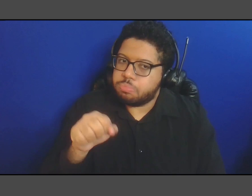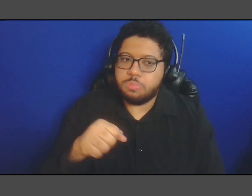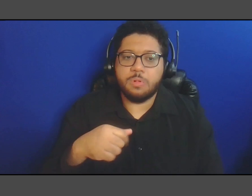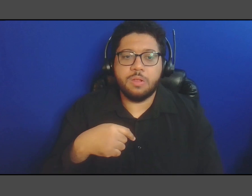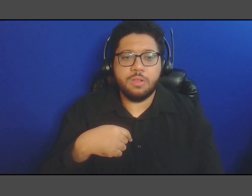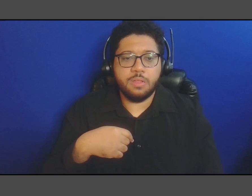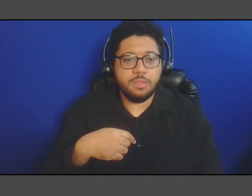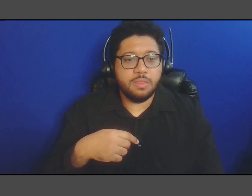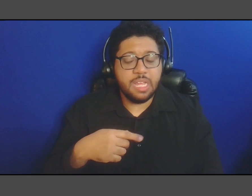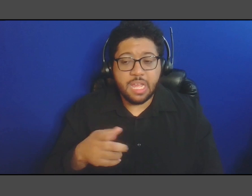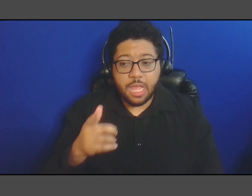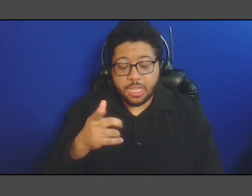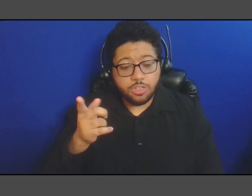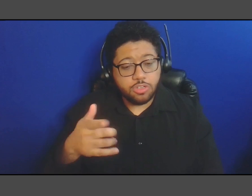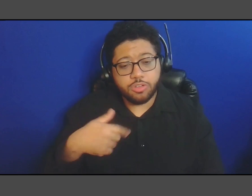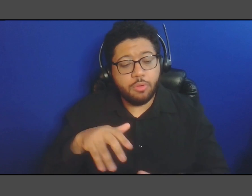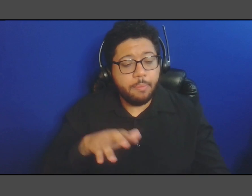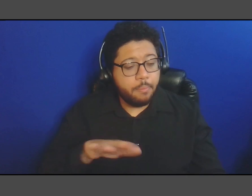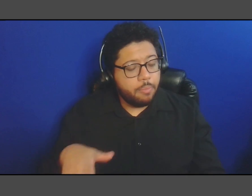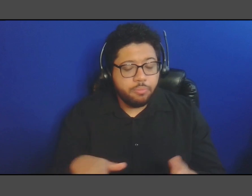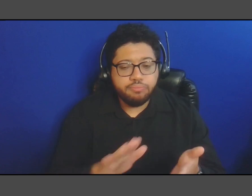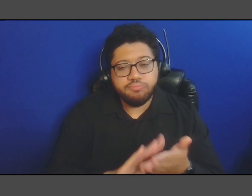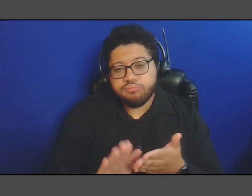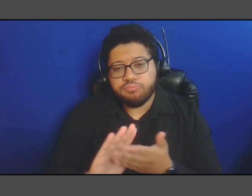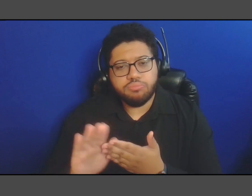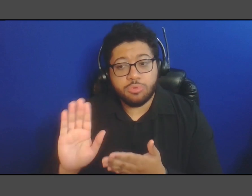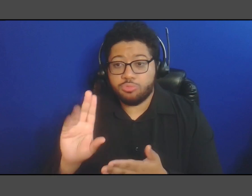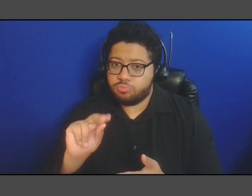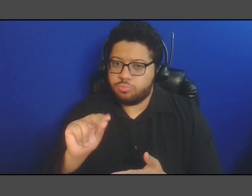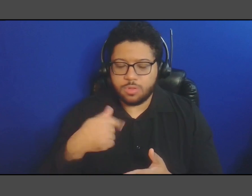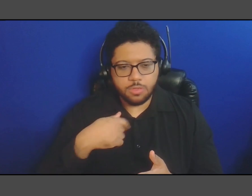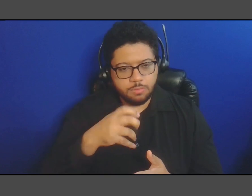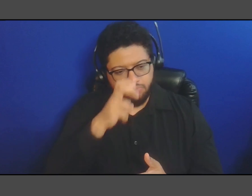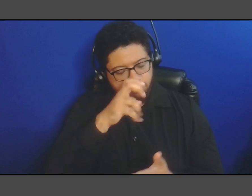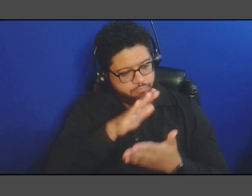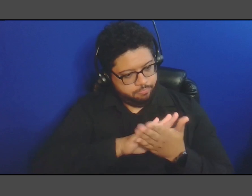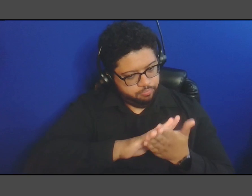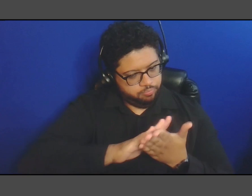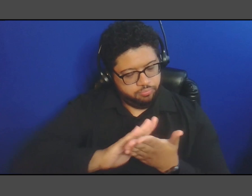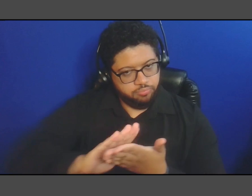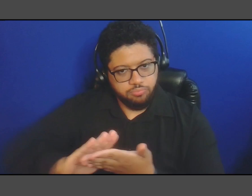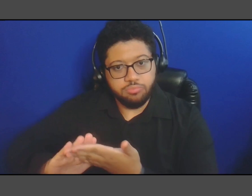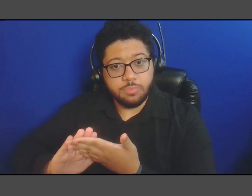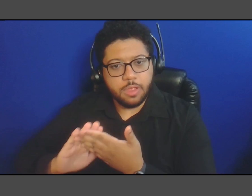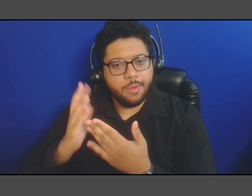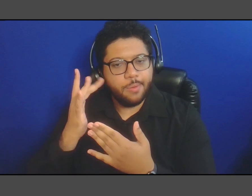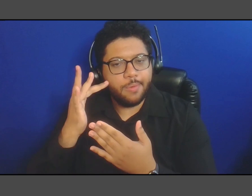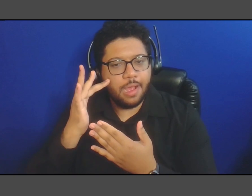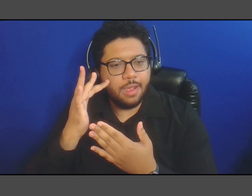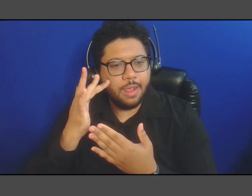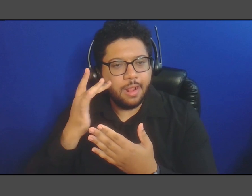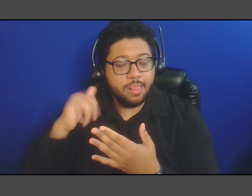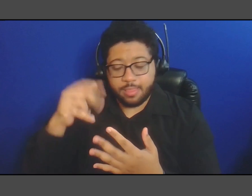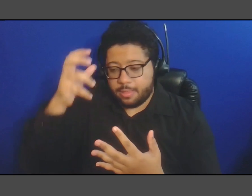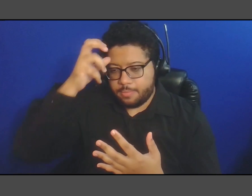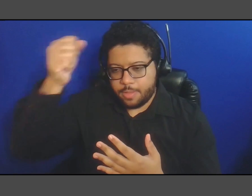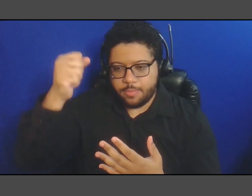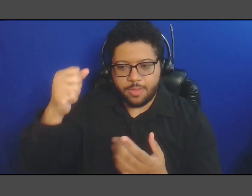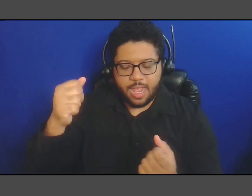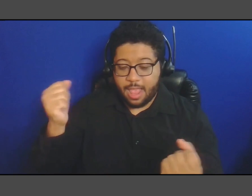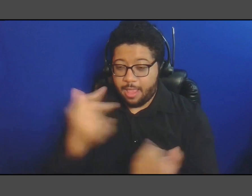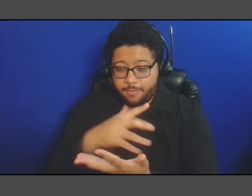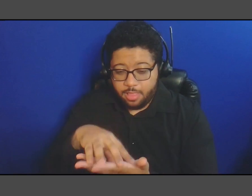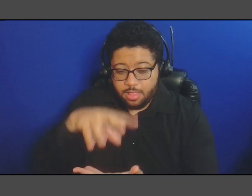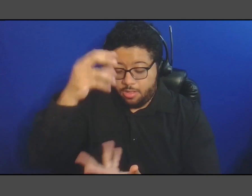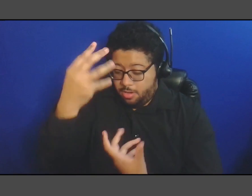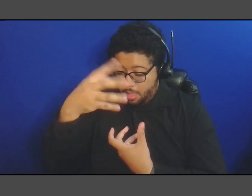about it. I just believe those are her physical memories from her time in boarding school, right?